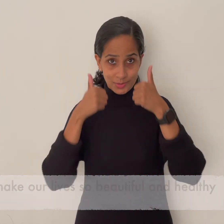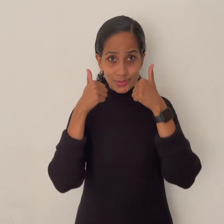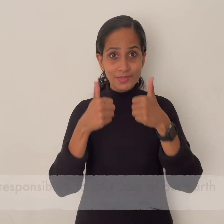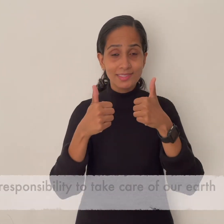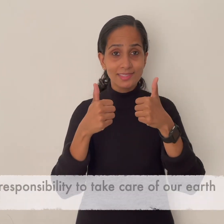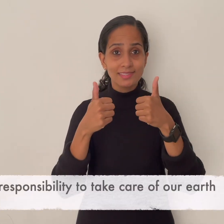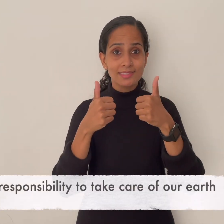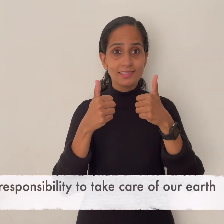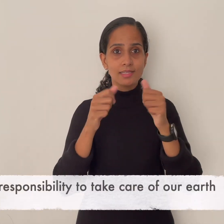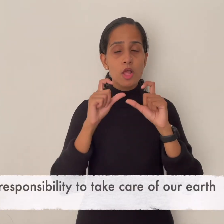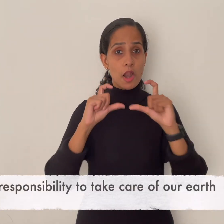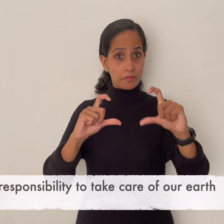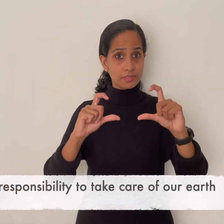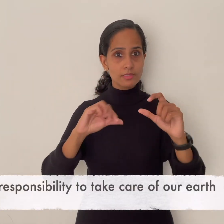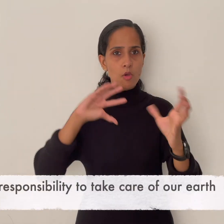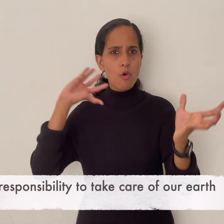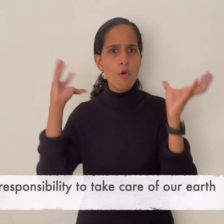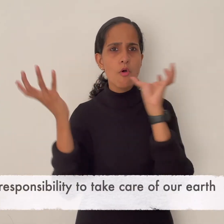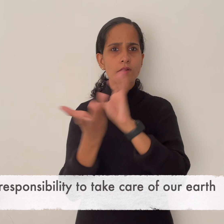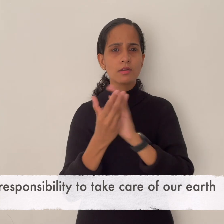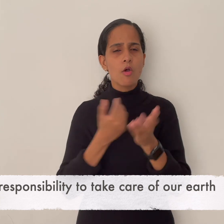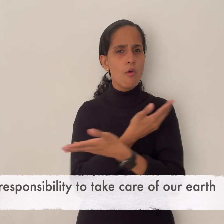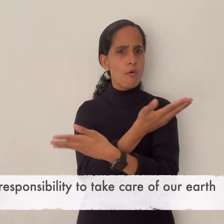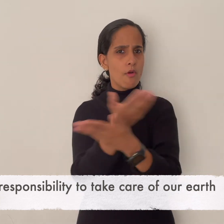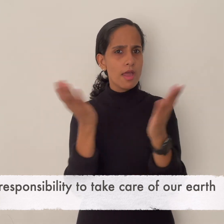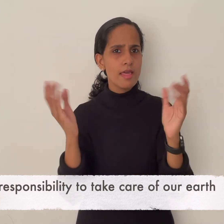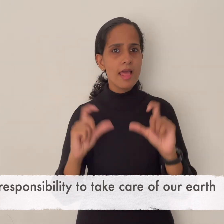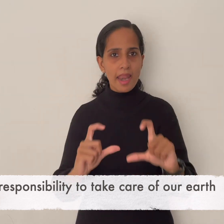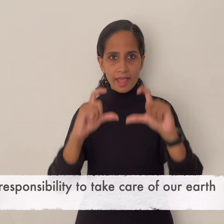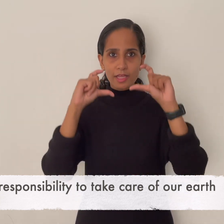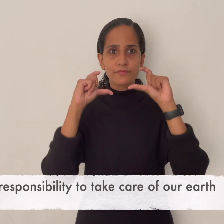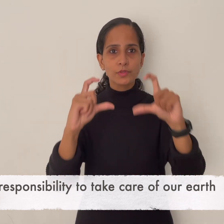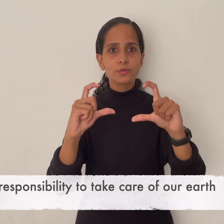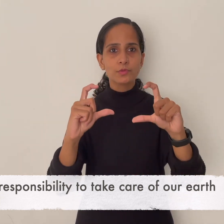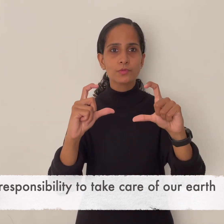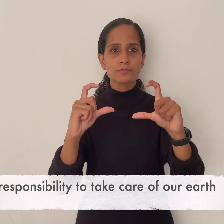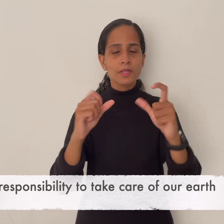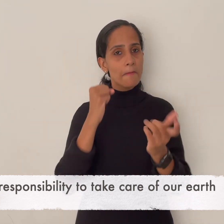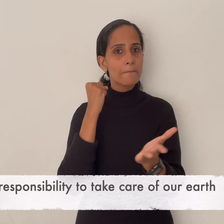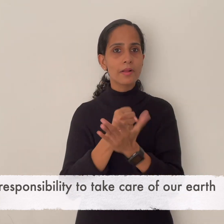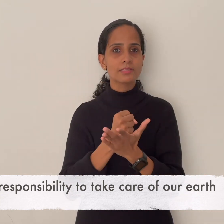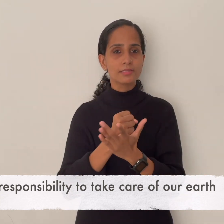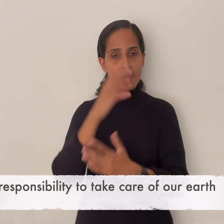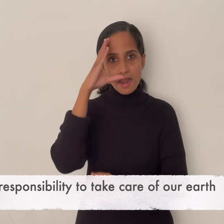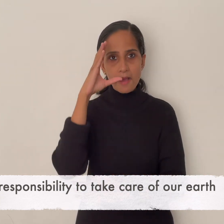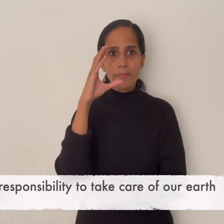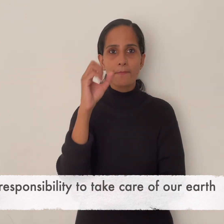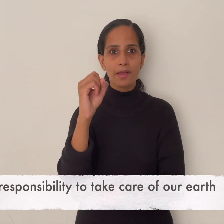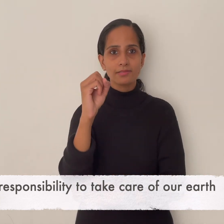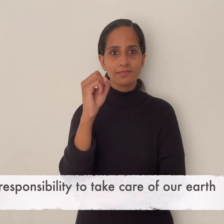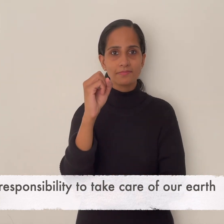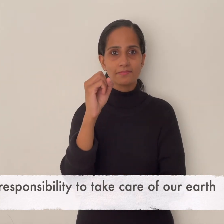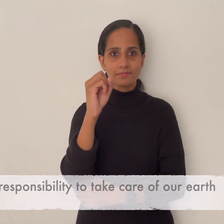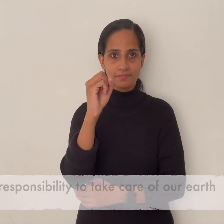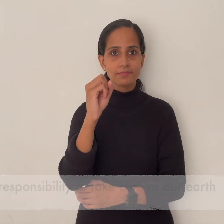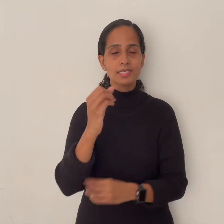So it is our responsibility to take care of our earth. Thank you. Bye bye.